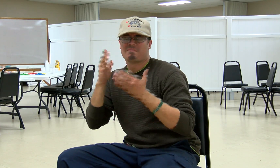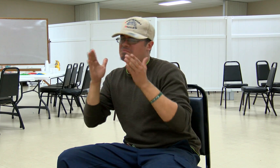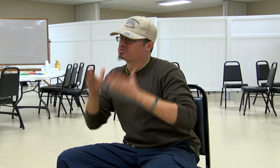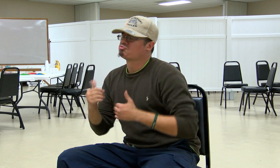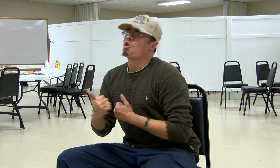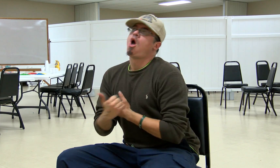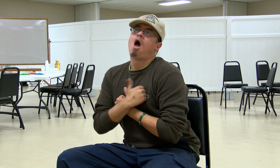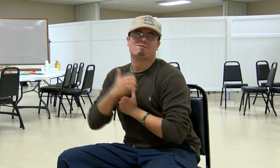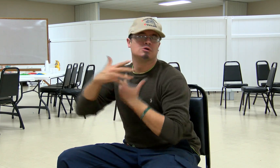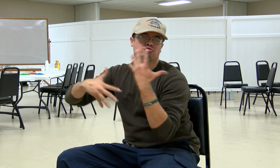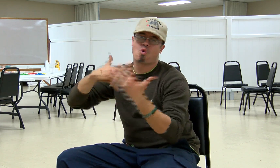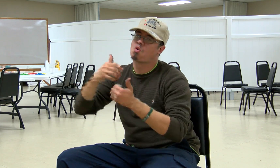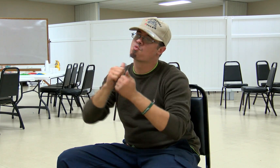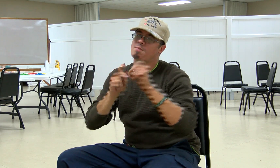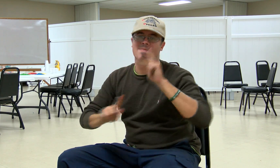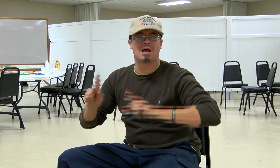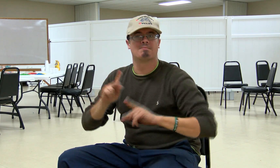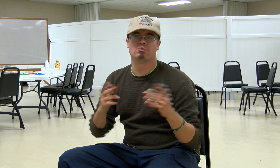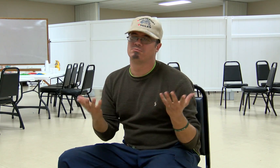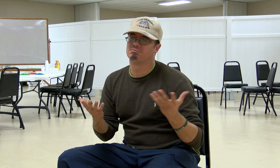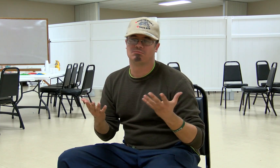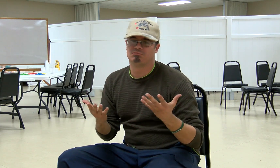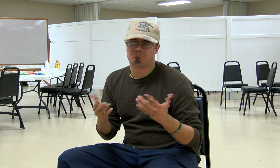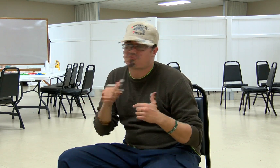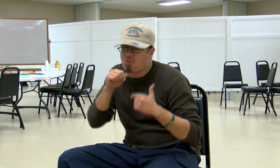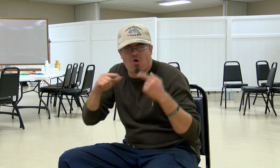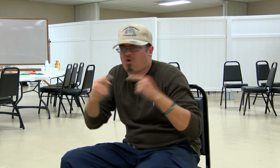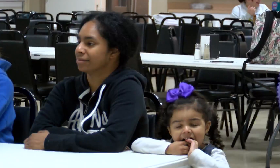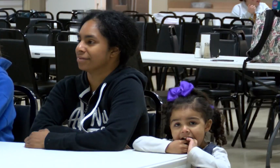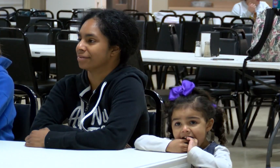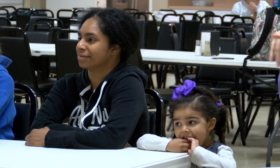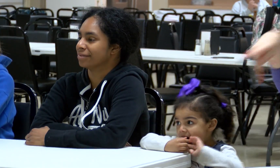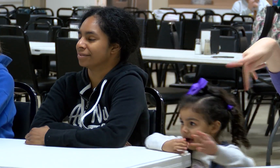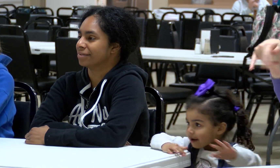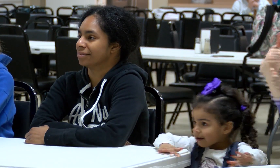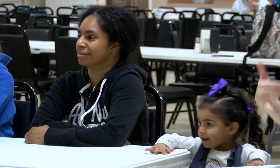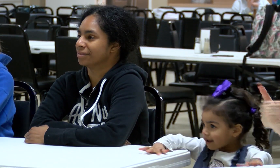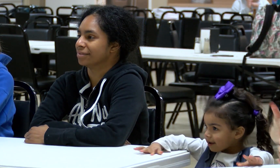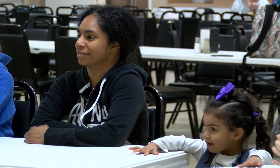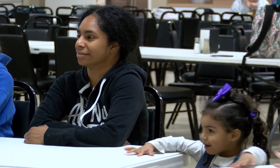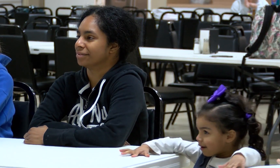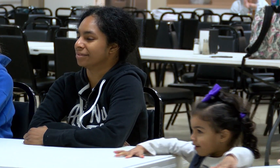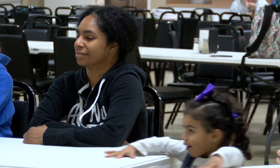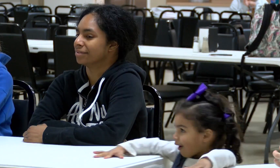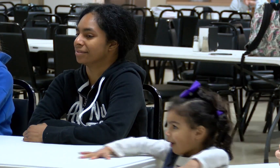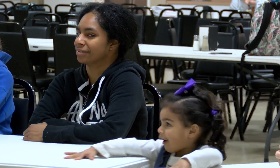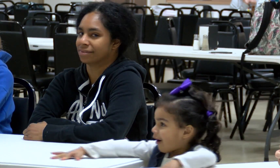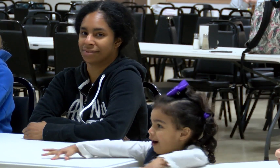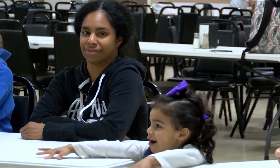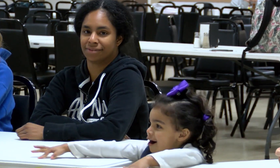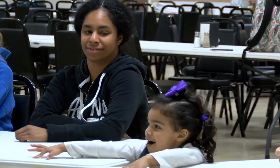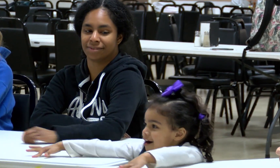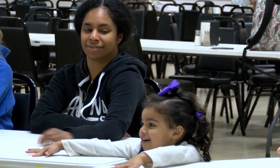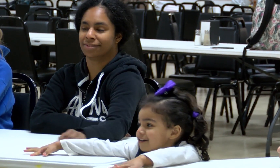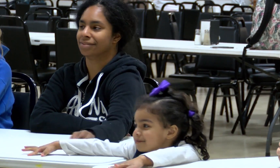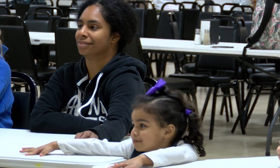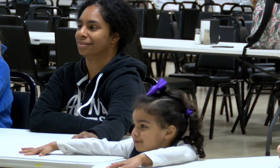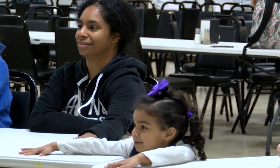person. Deaf people love to communicate with people. Open Hands also works with children of deaf adults through their CODA